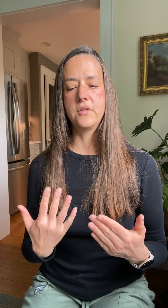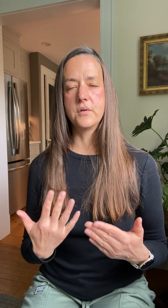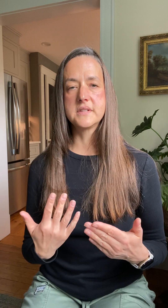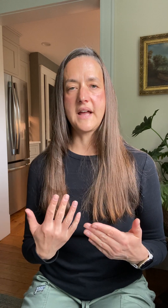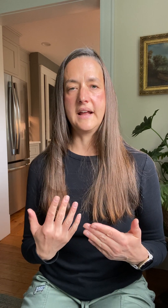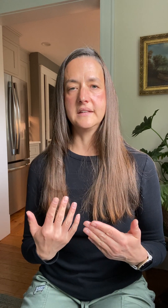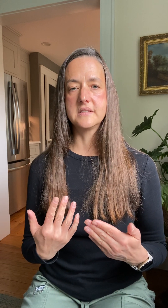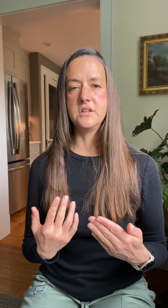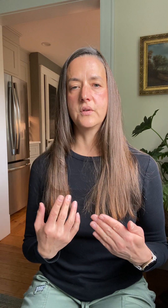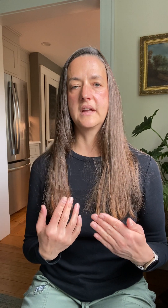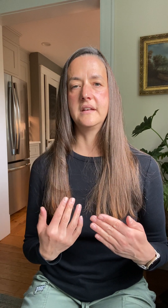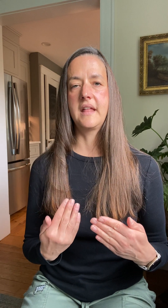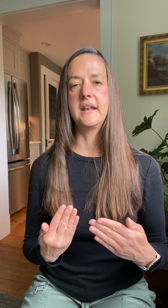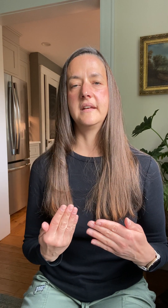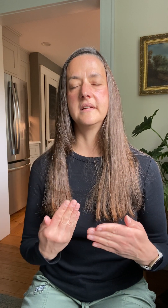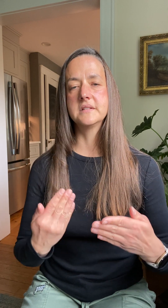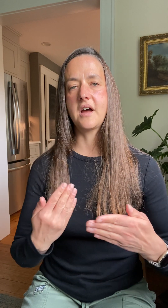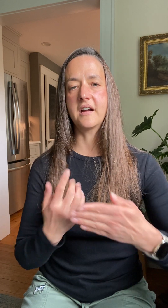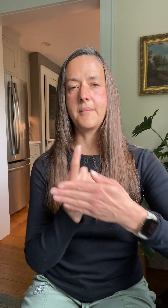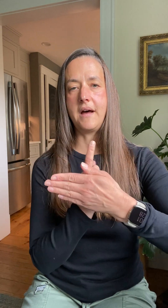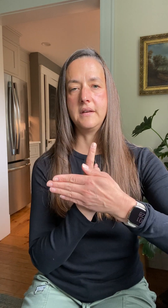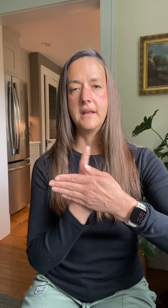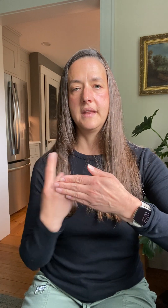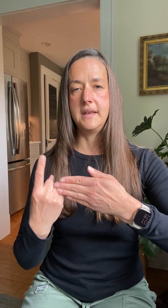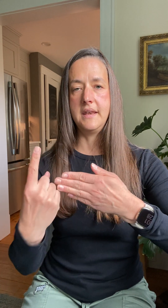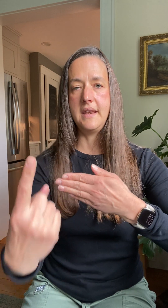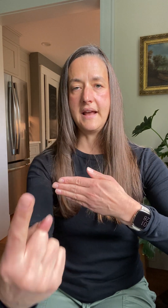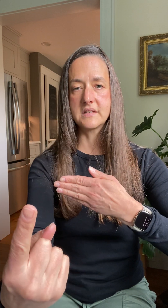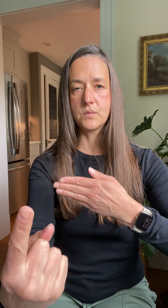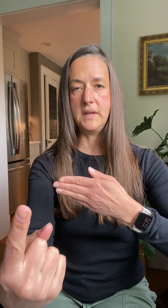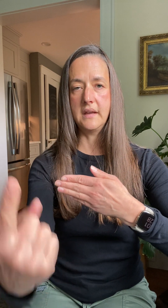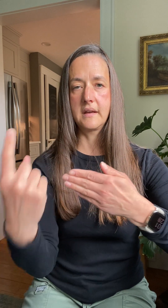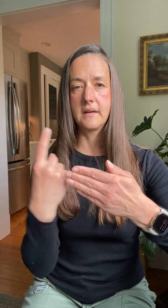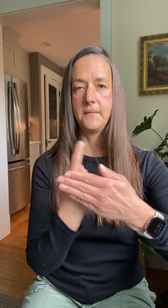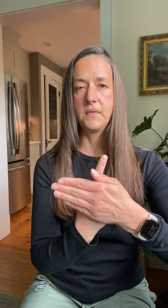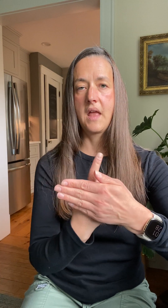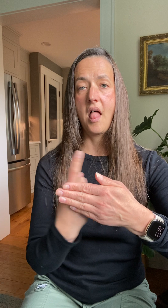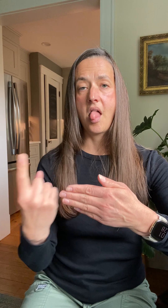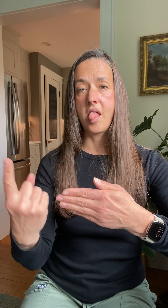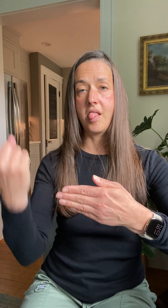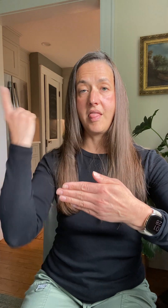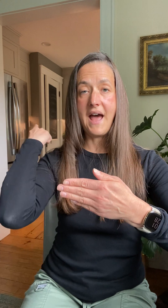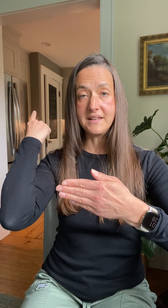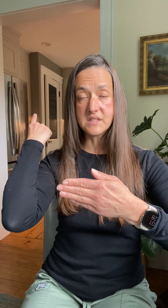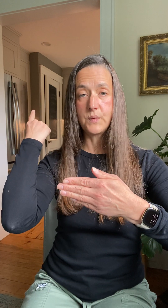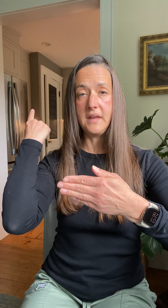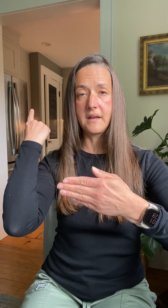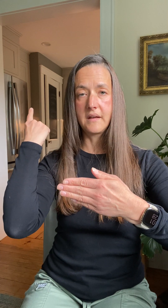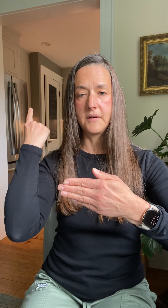those signs, you can then talk about next week, last week,